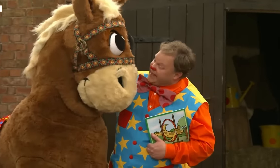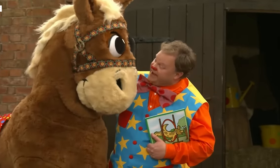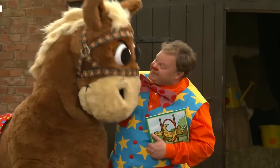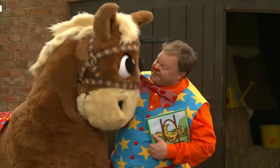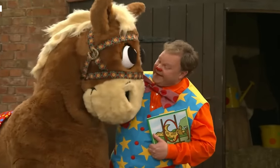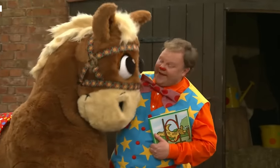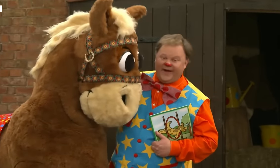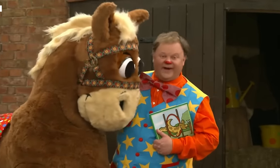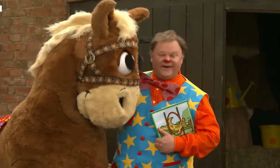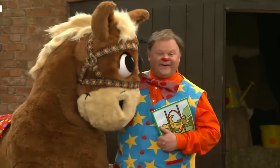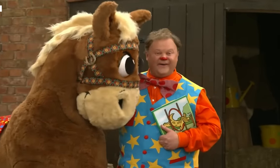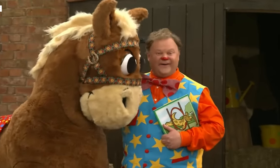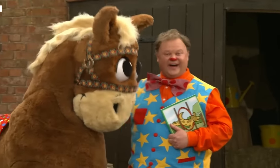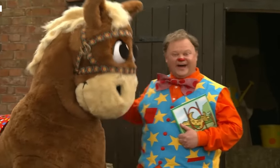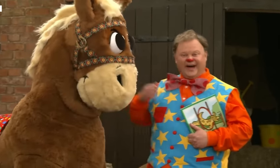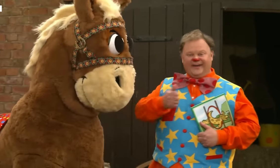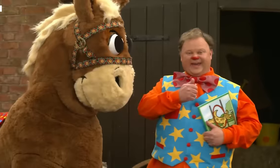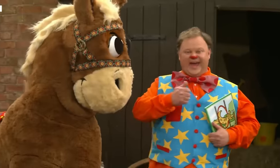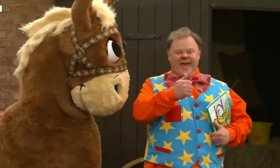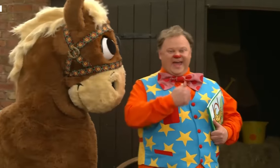that? Oh, okay.